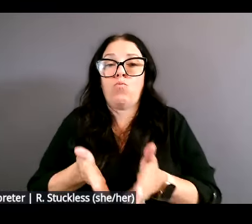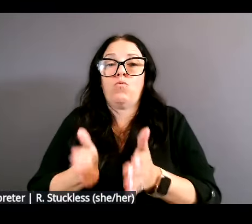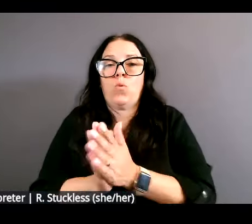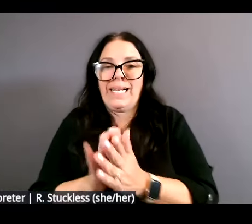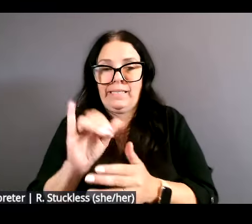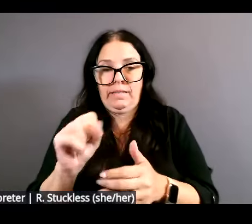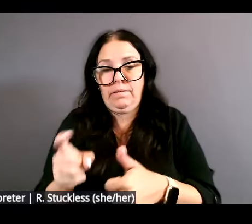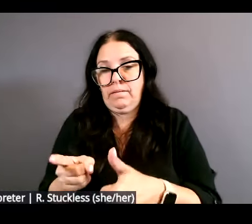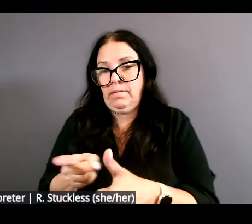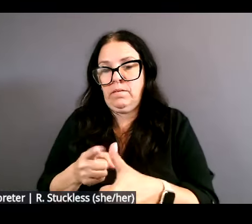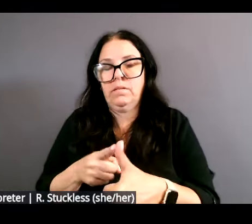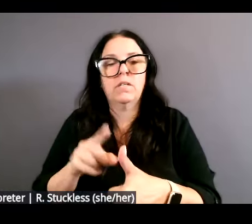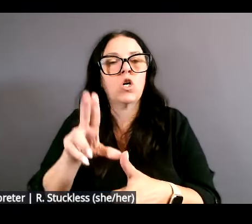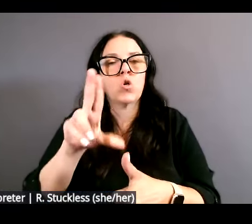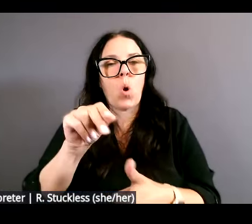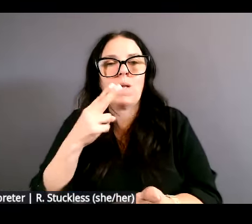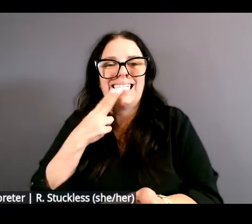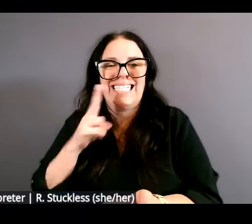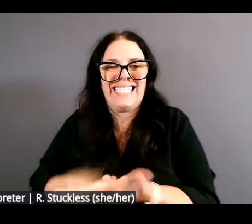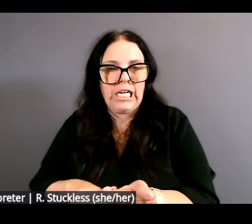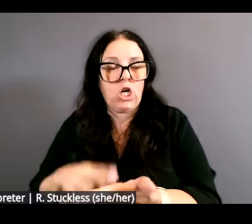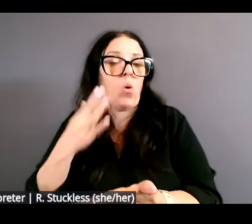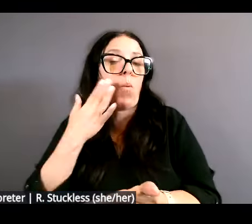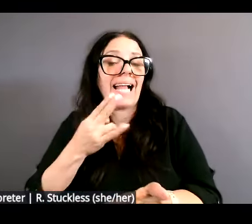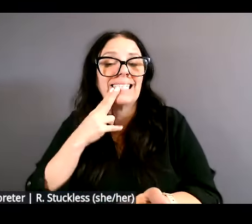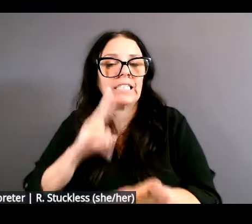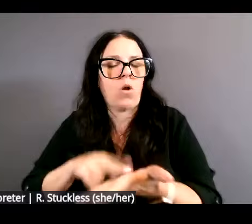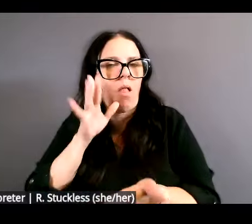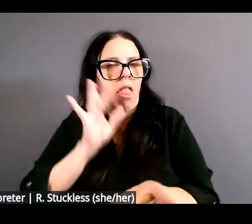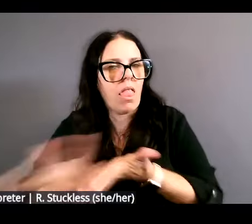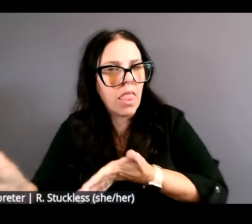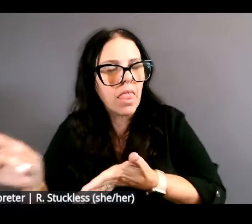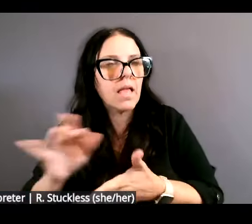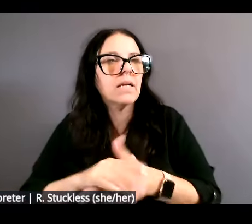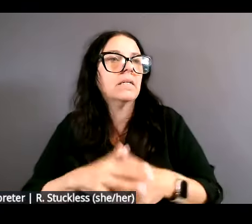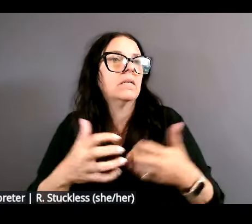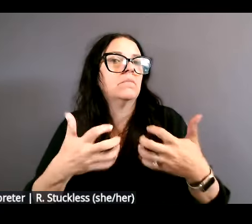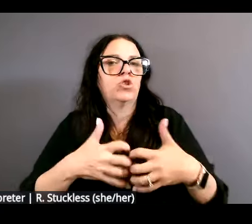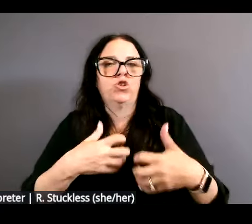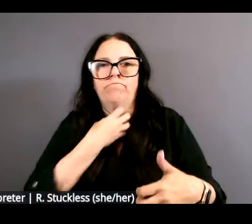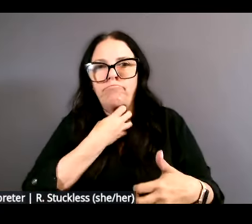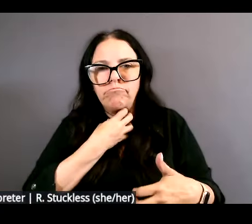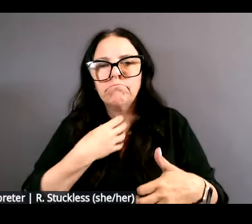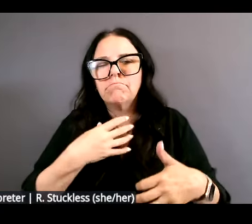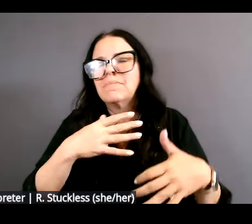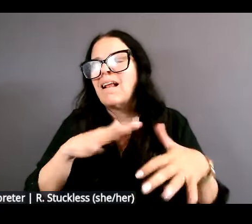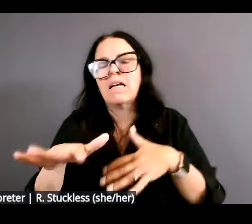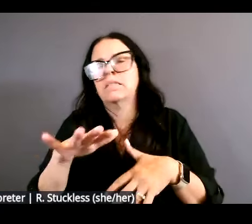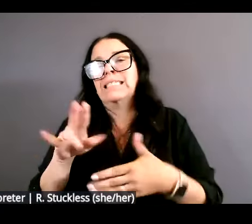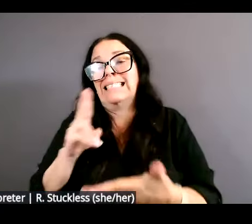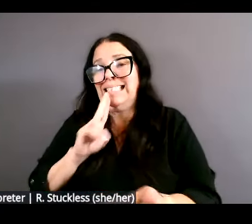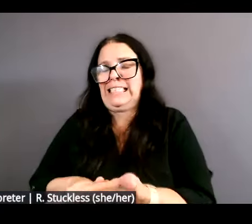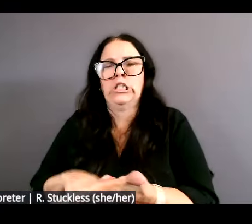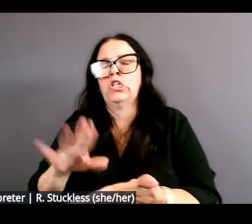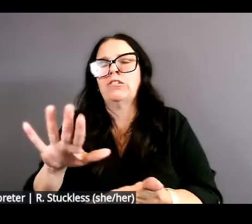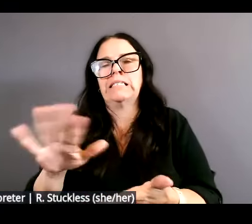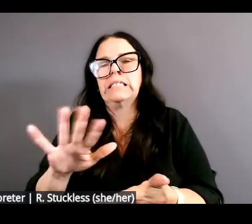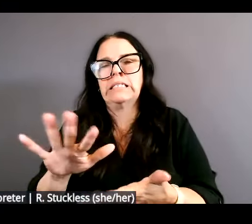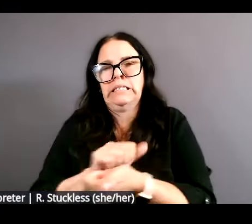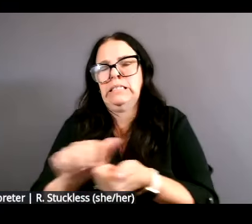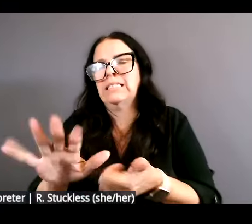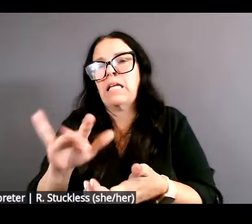one, no stickers. Stickers come off, they jam our machines. It's very